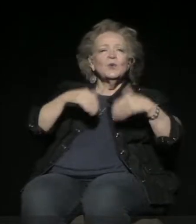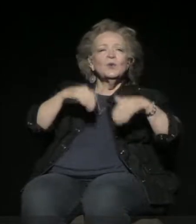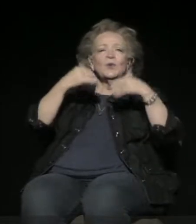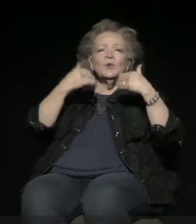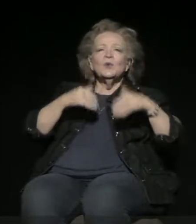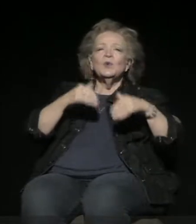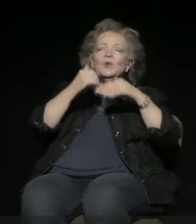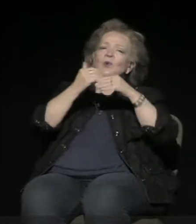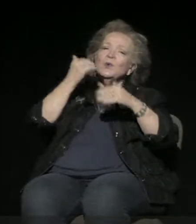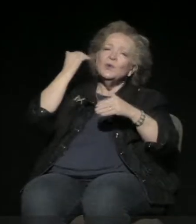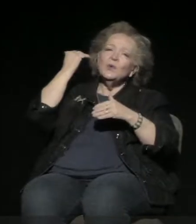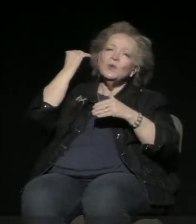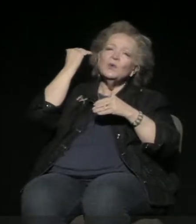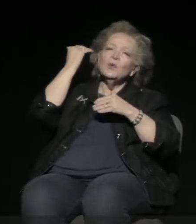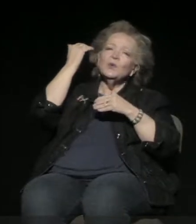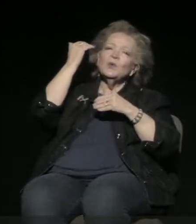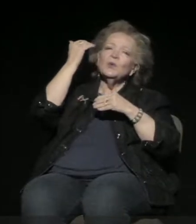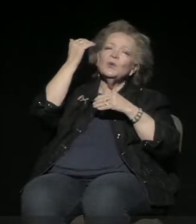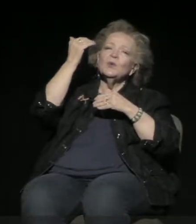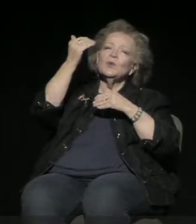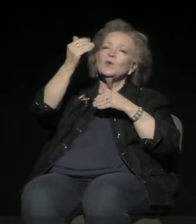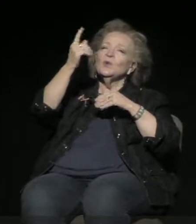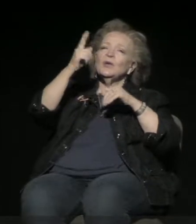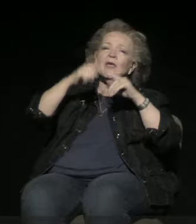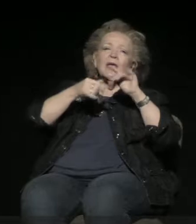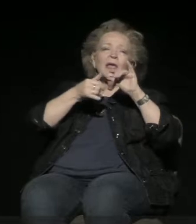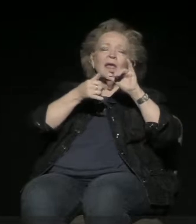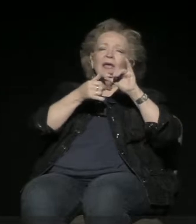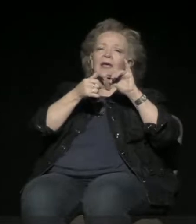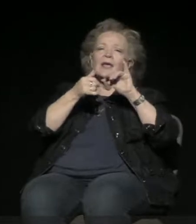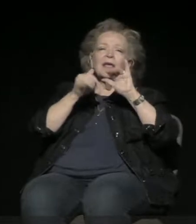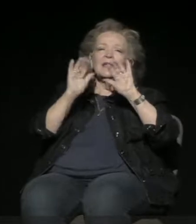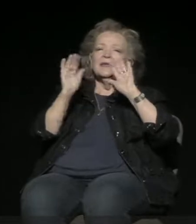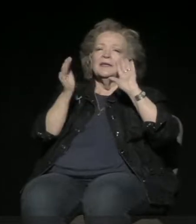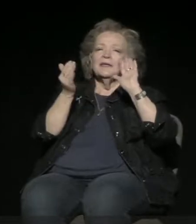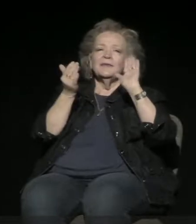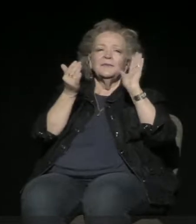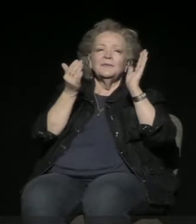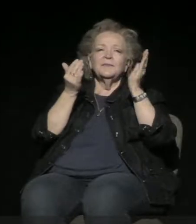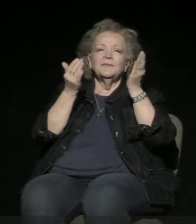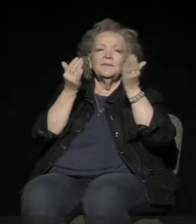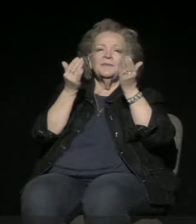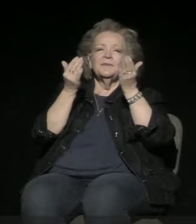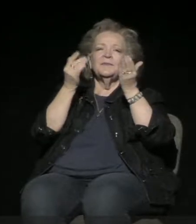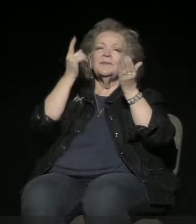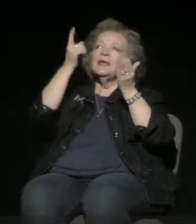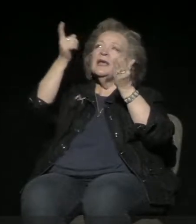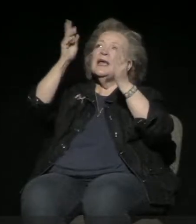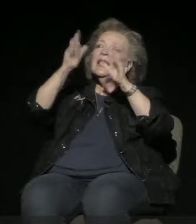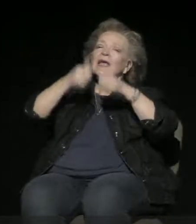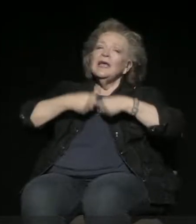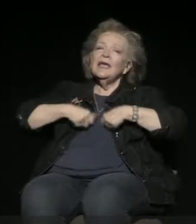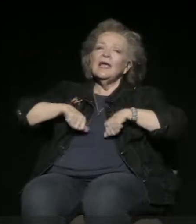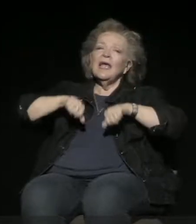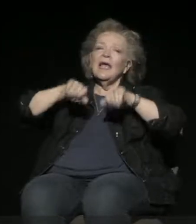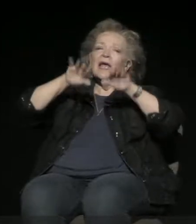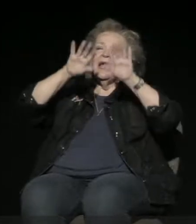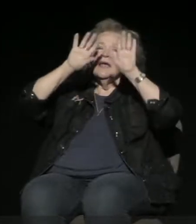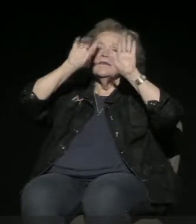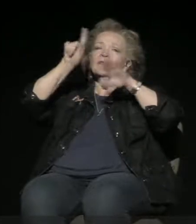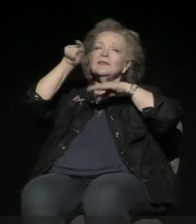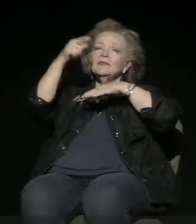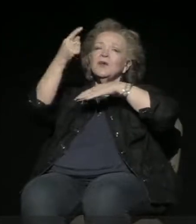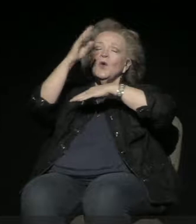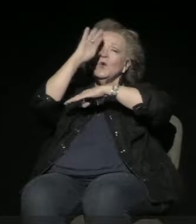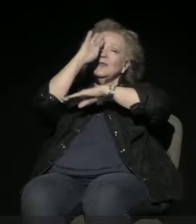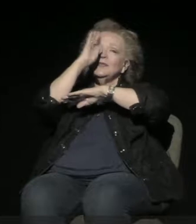Beyond all measure That he Should give His only son